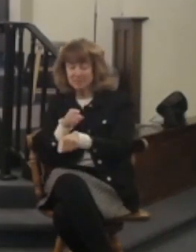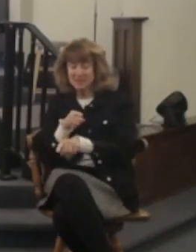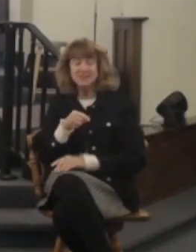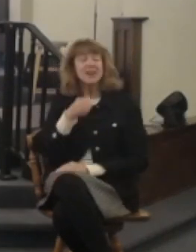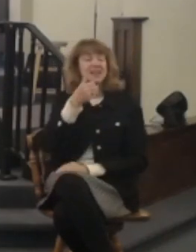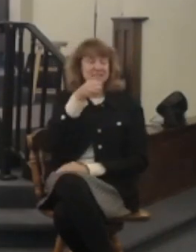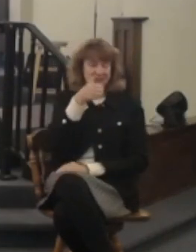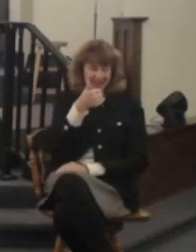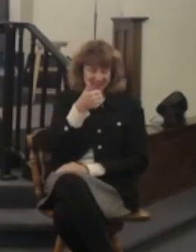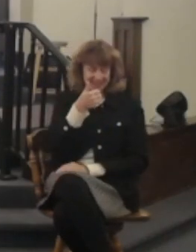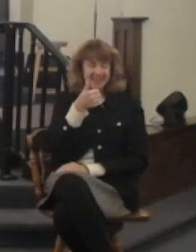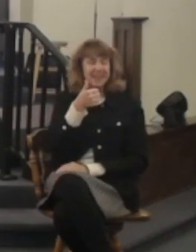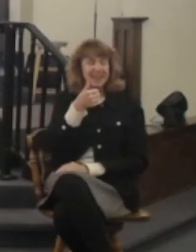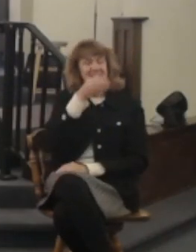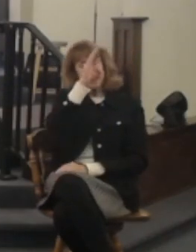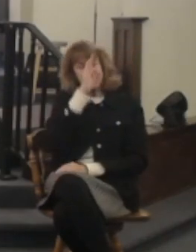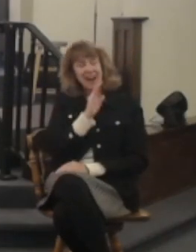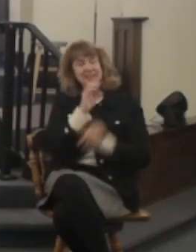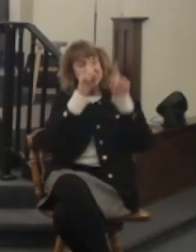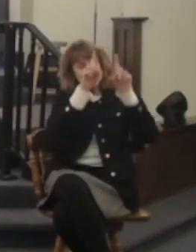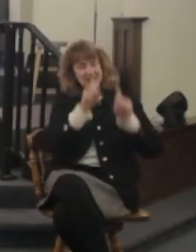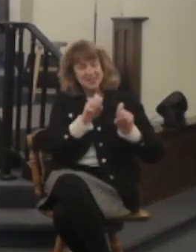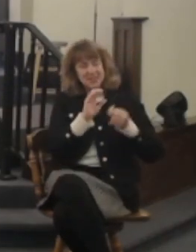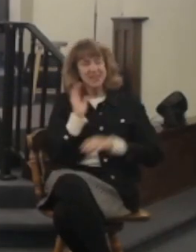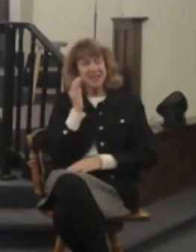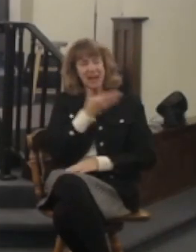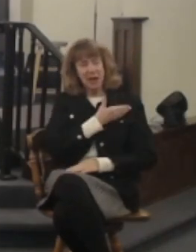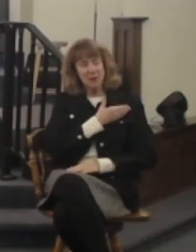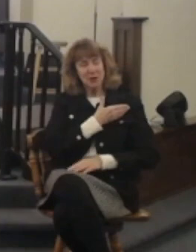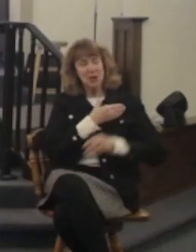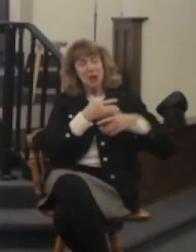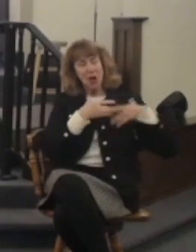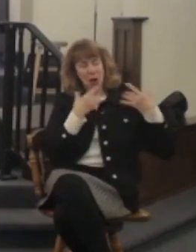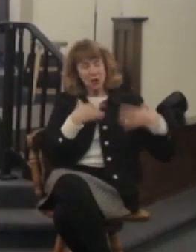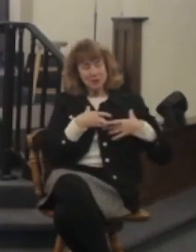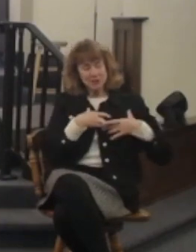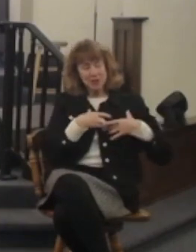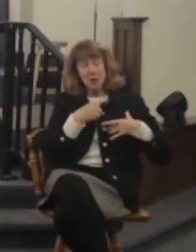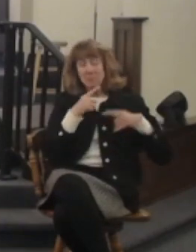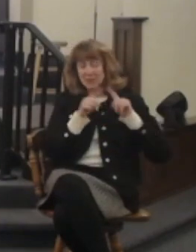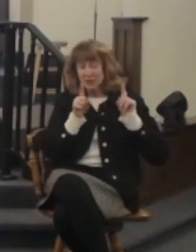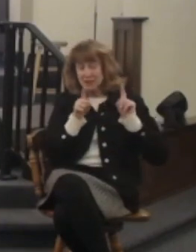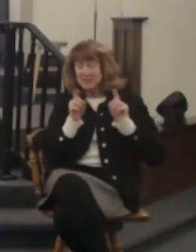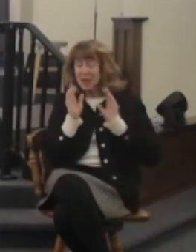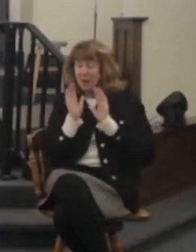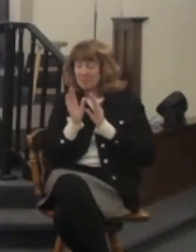10. God's testing our hearts. Okay, now this one you might not know, but there's a pattern.